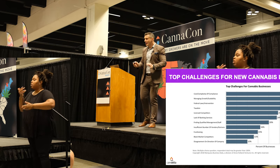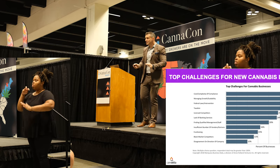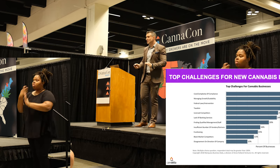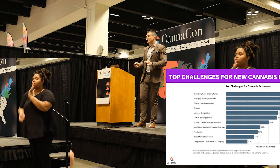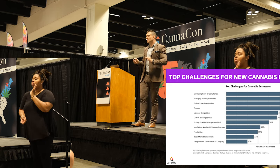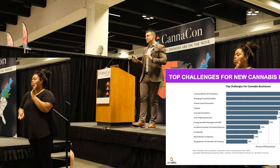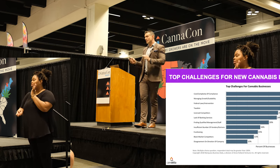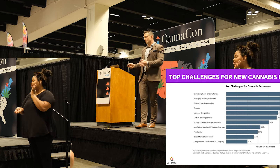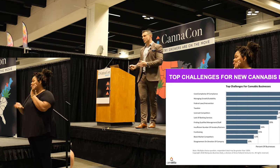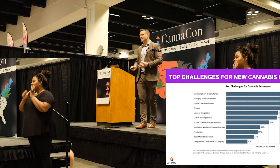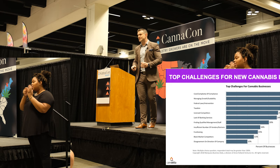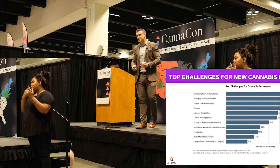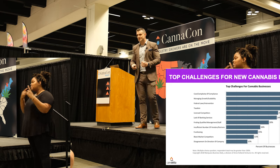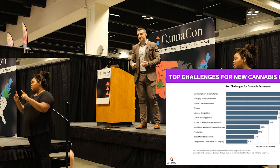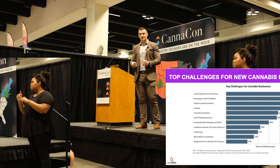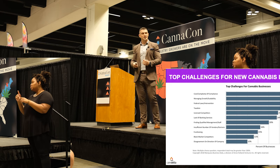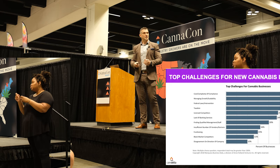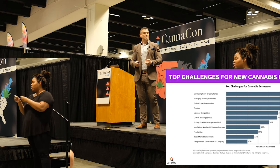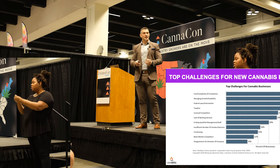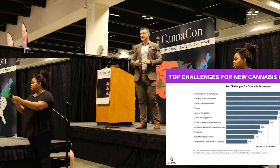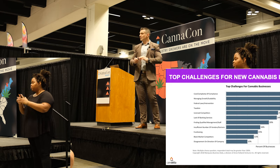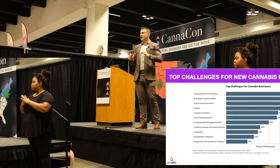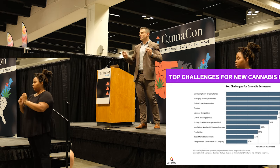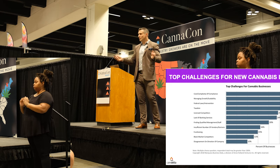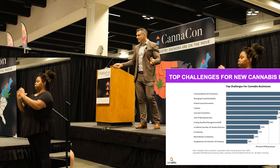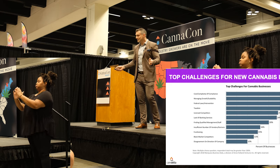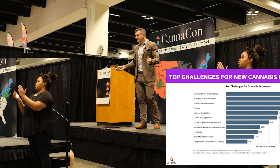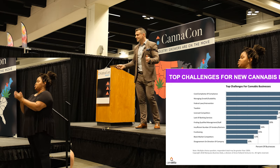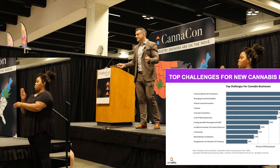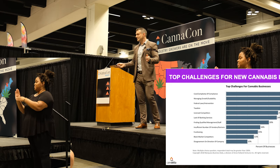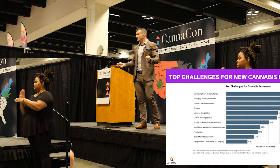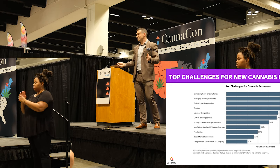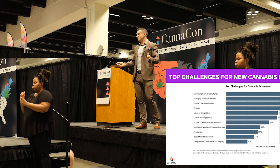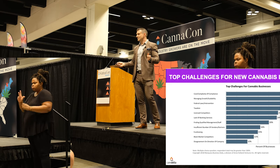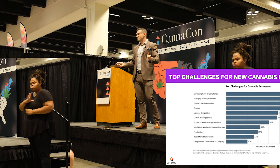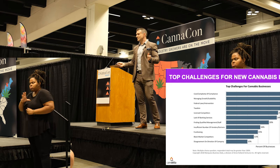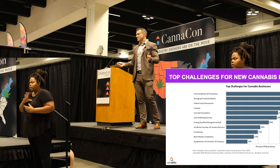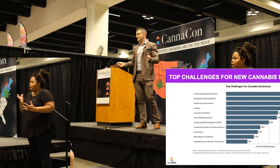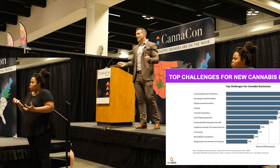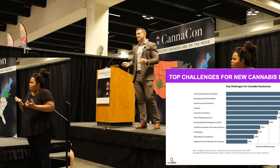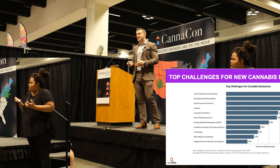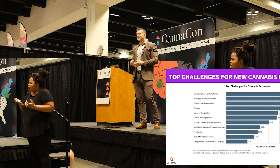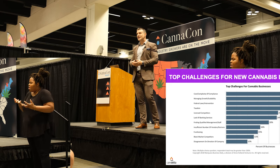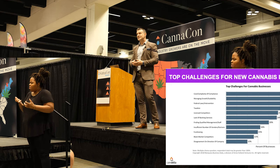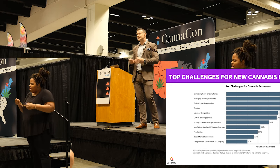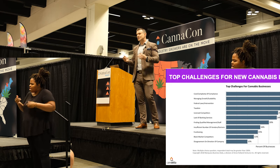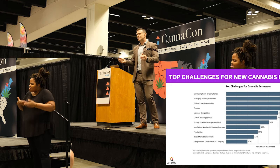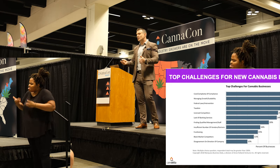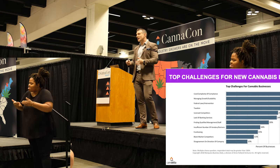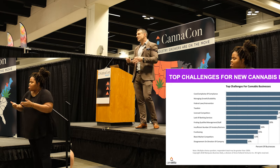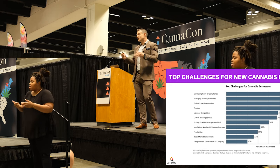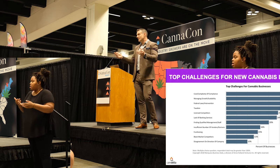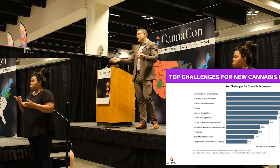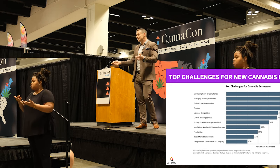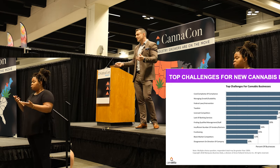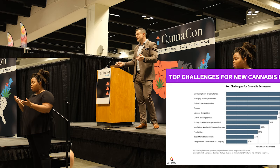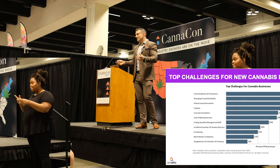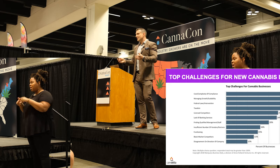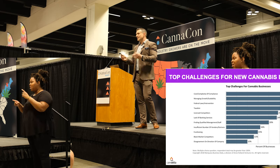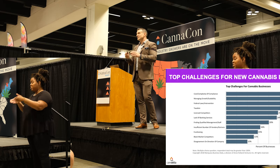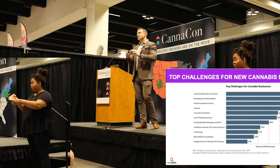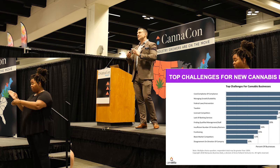successful strategy when starting a new business. It's okay to want things, right? It's not necessarily okay to